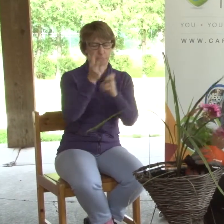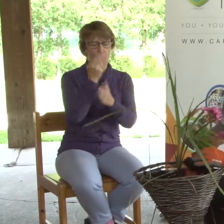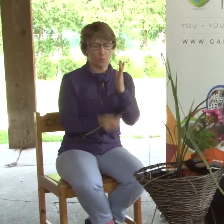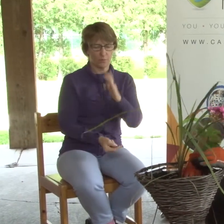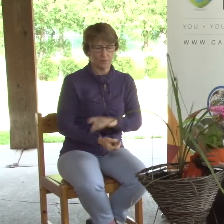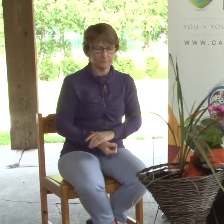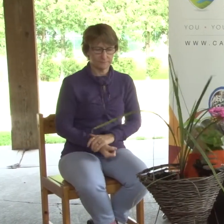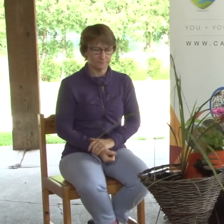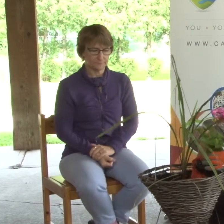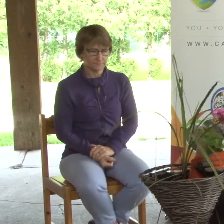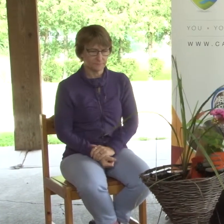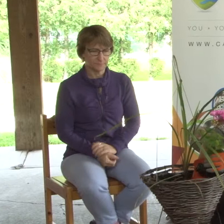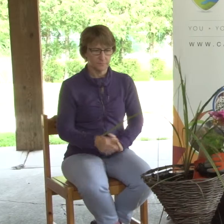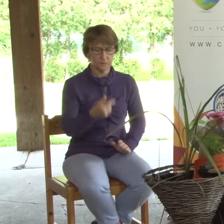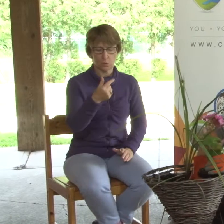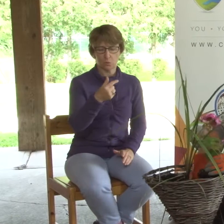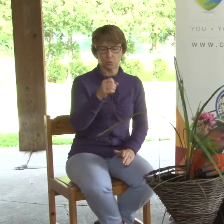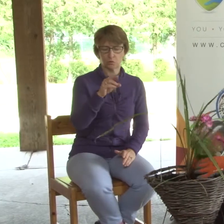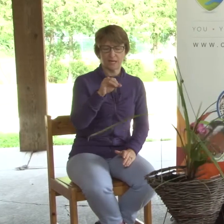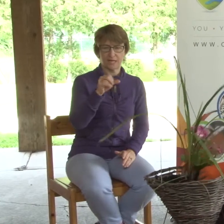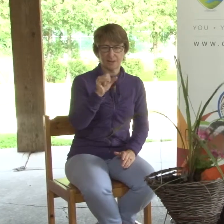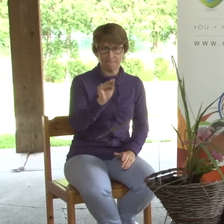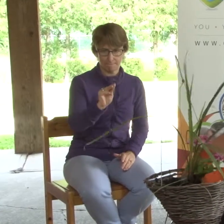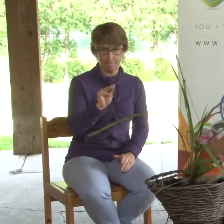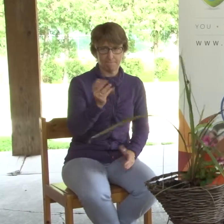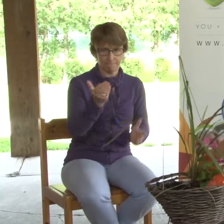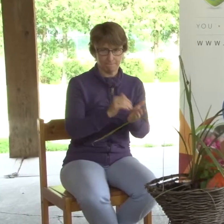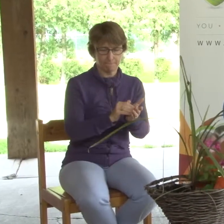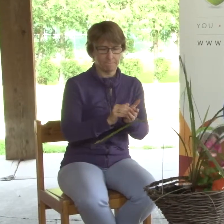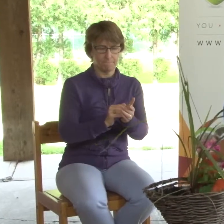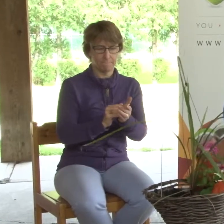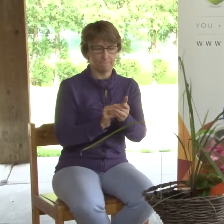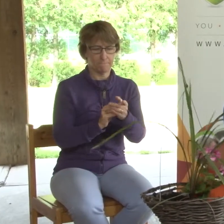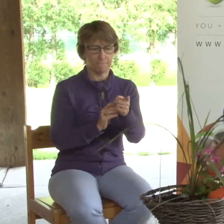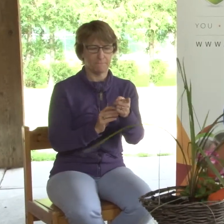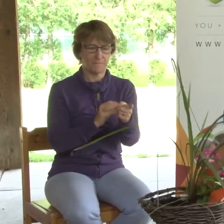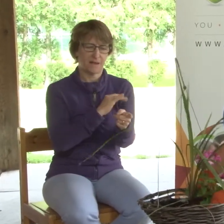So in comes our geranium again, the